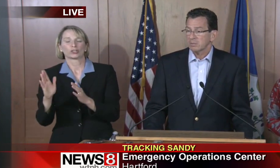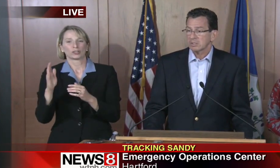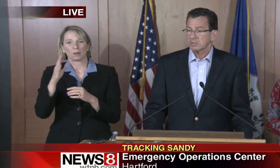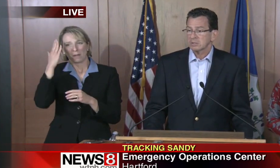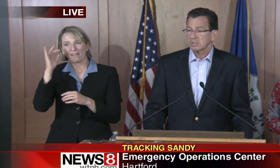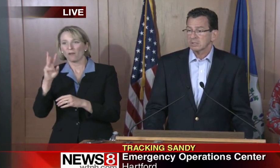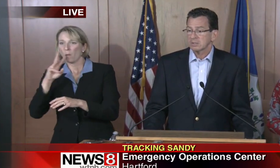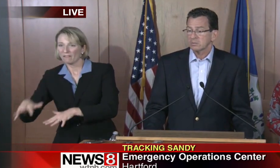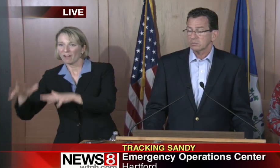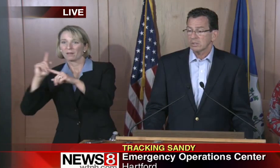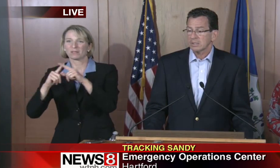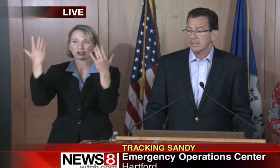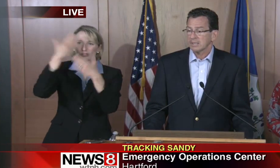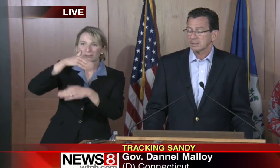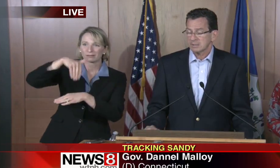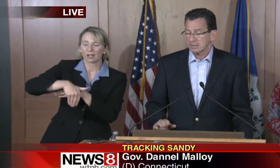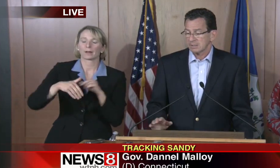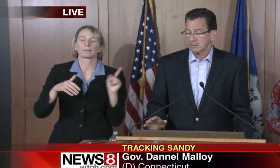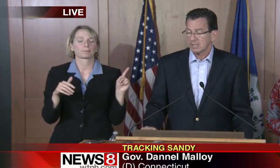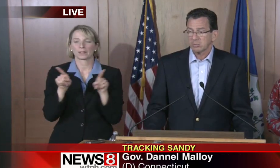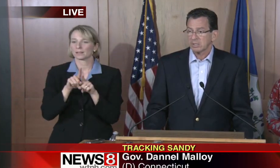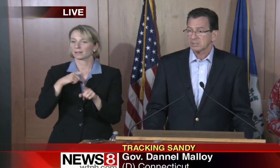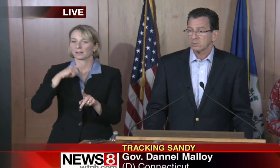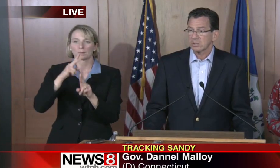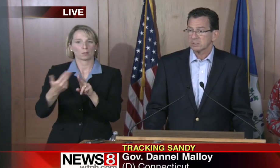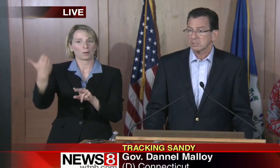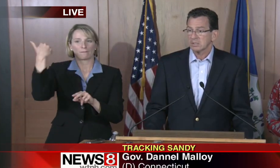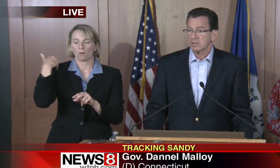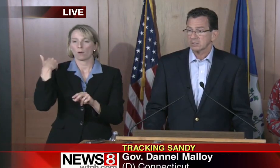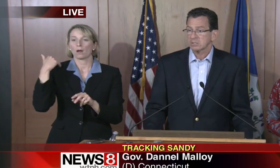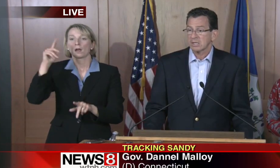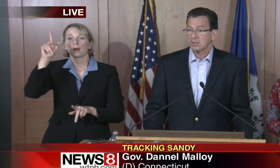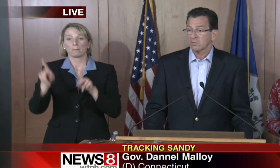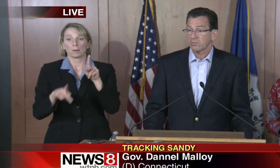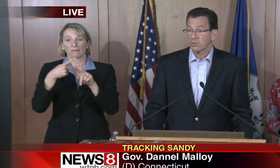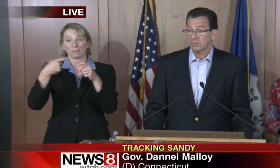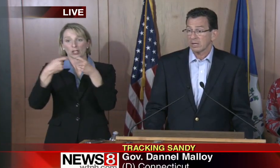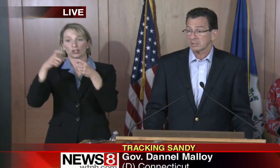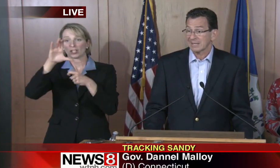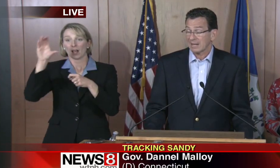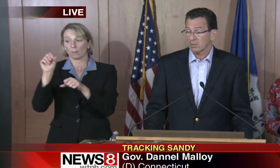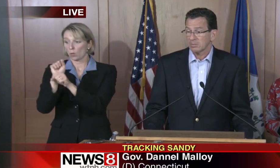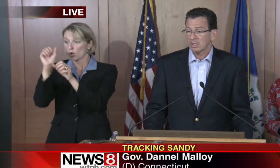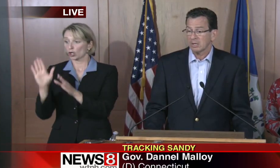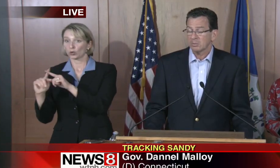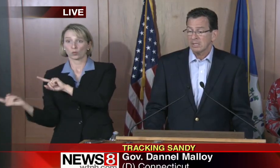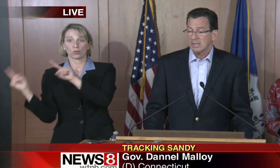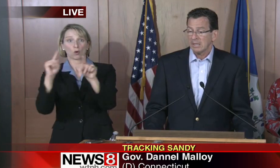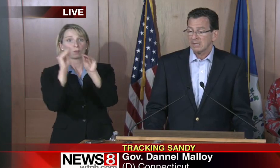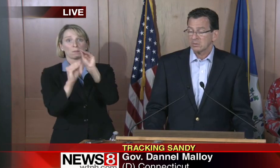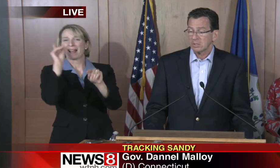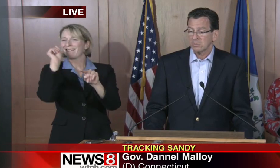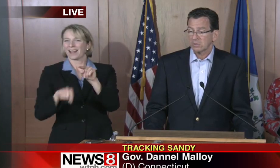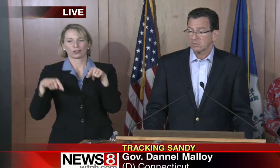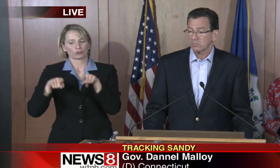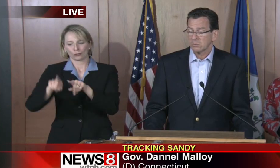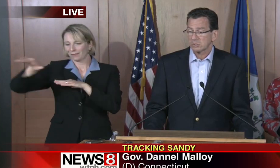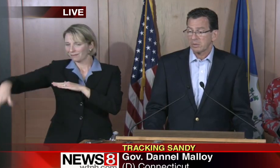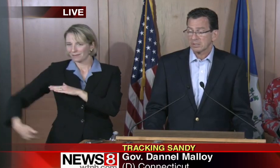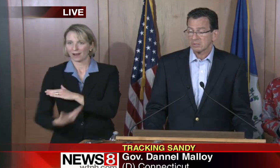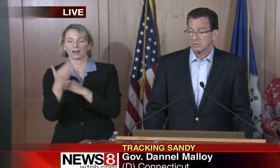I mentioned, really can't take place in winds that are sustained over 40 miles an hour. And